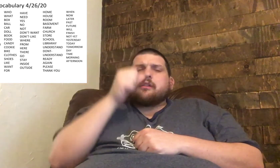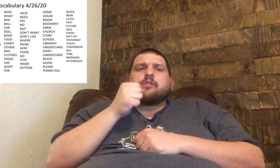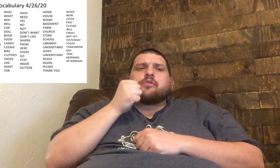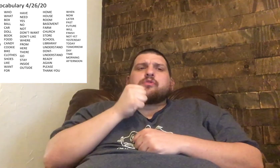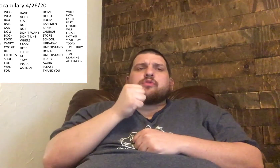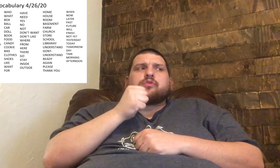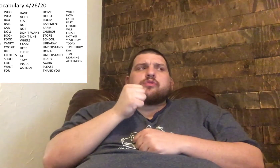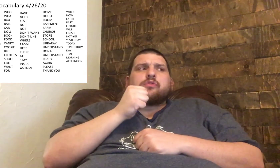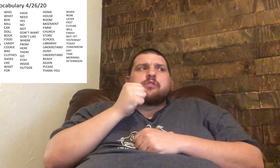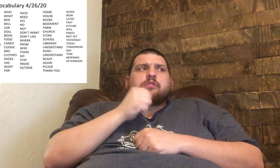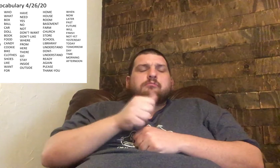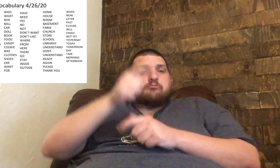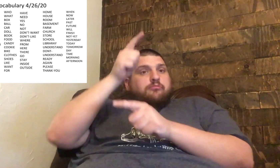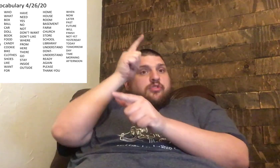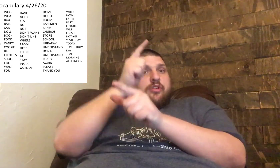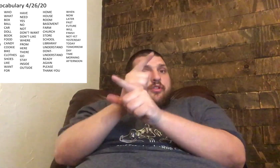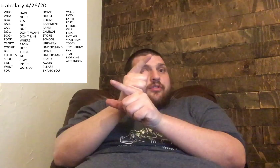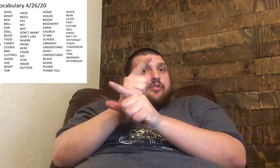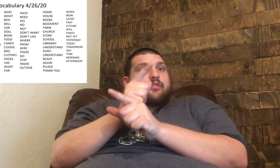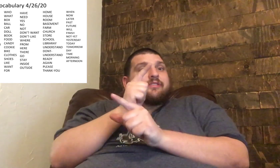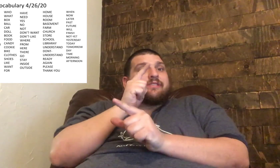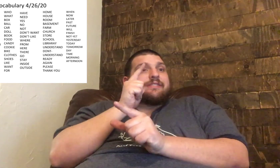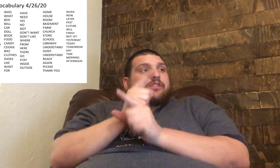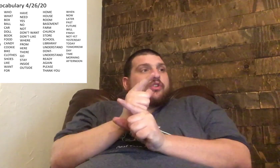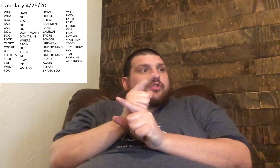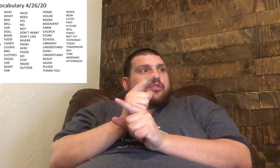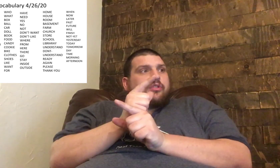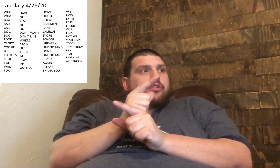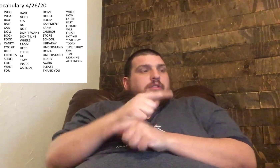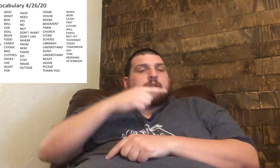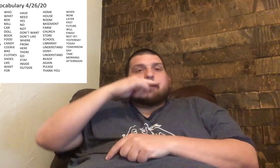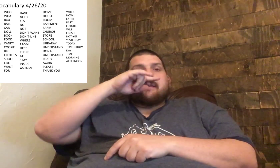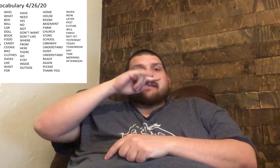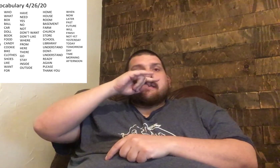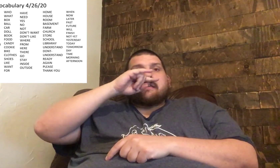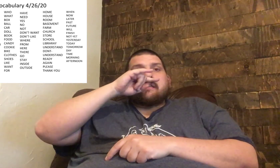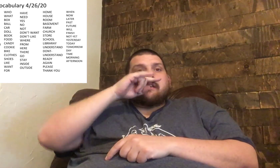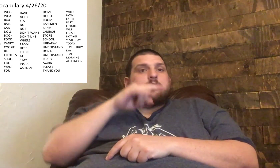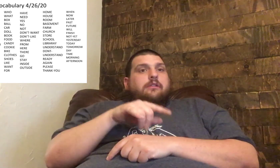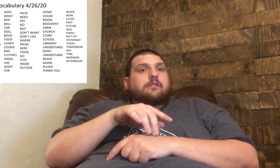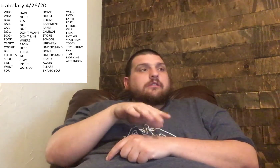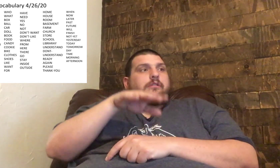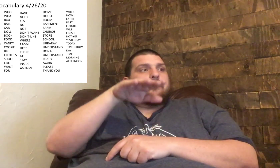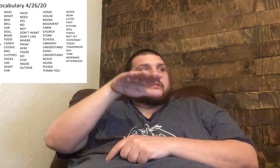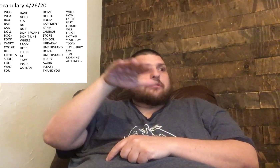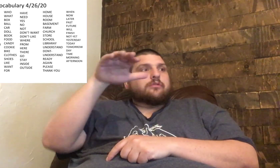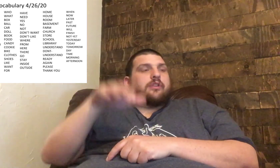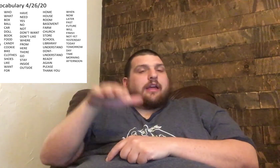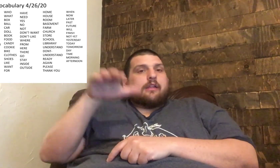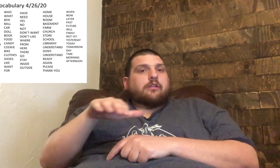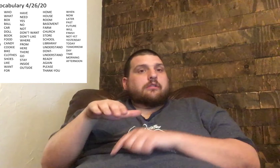boy, girl, brother, sister, kids,